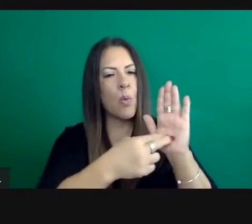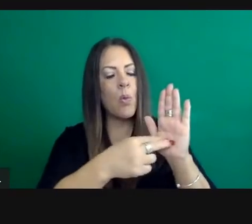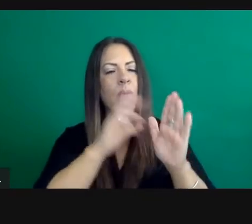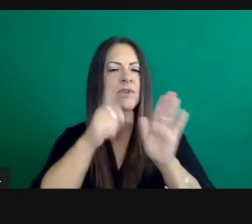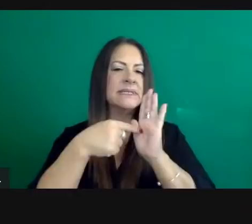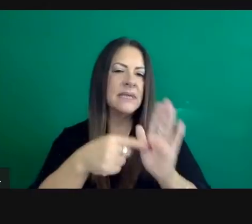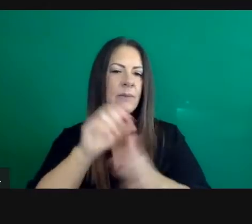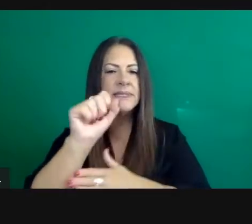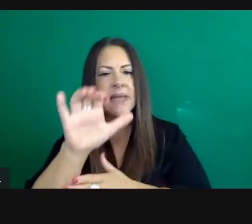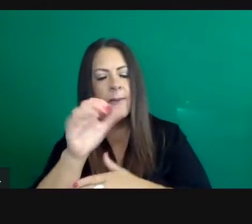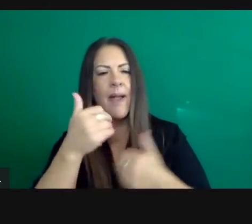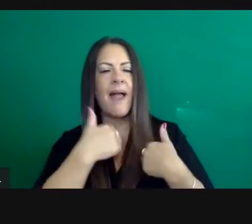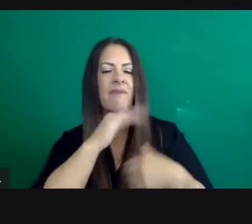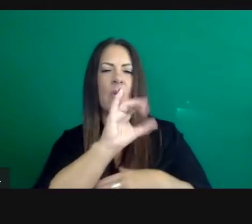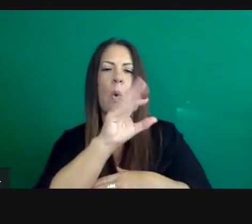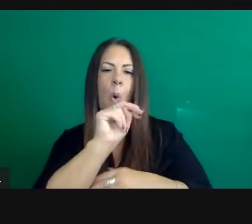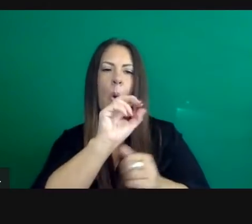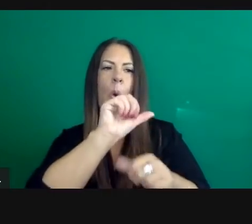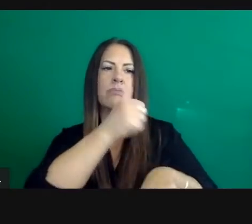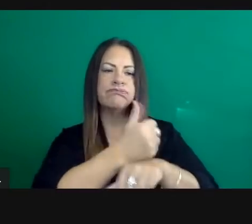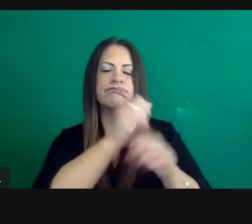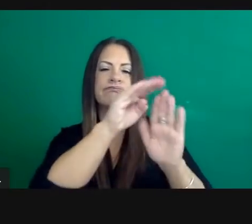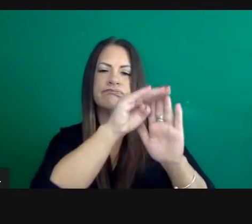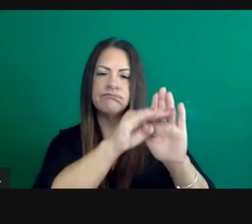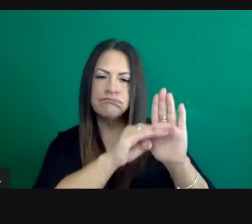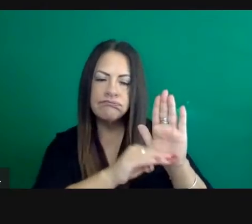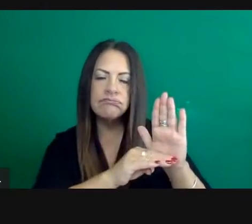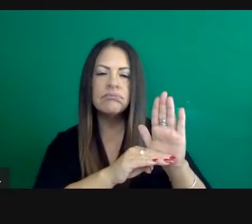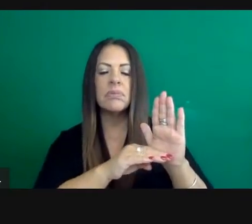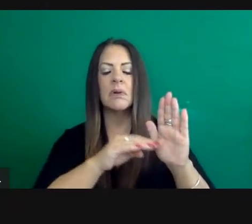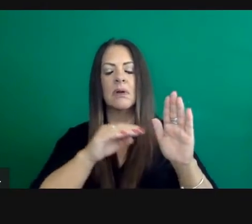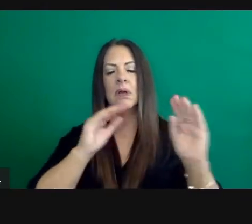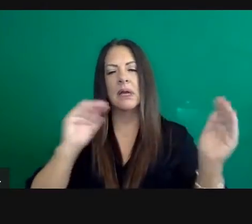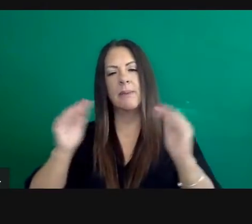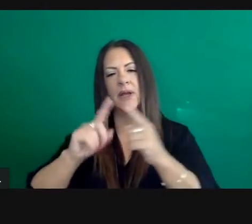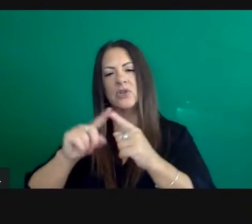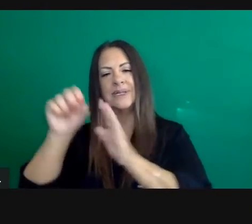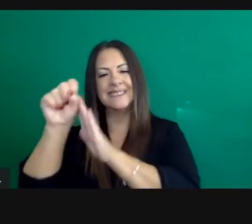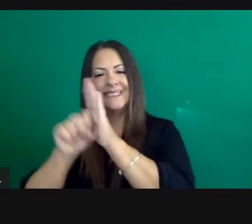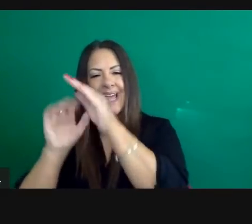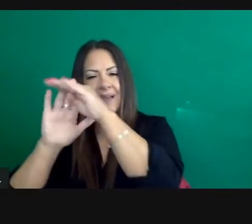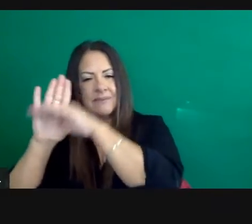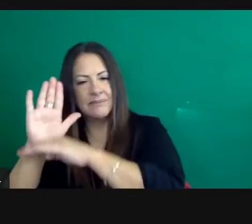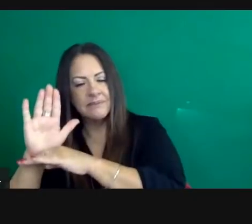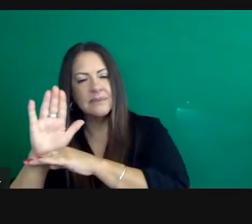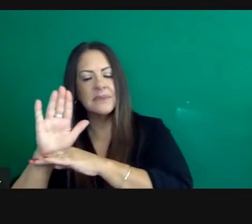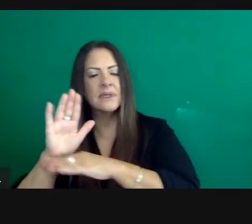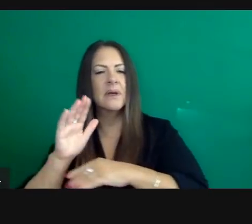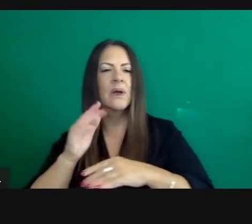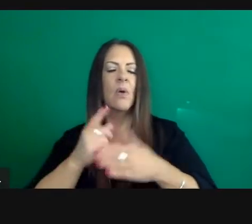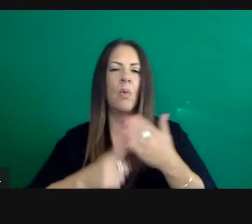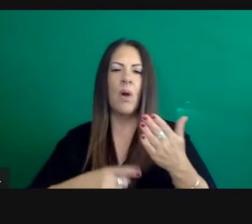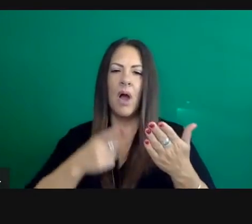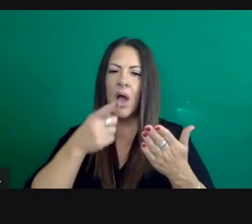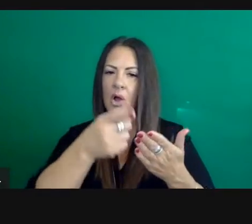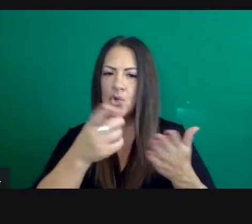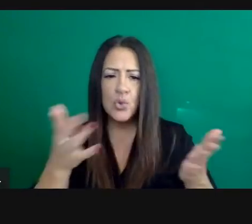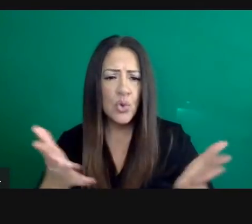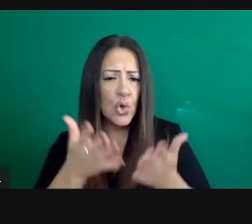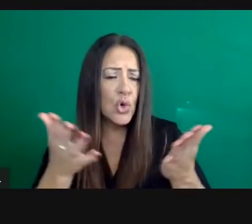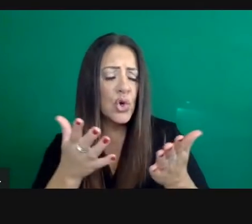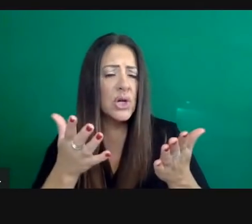put out guidance sort of outlining how people could trick or treat more safely. Are you encouraging